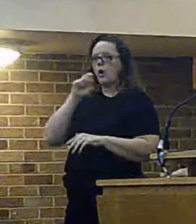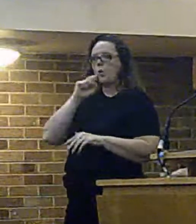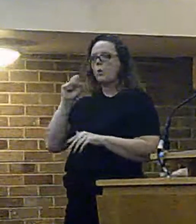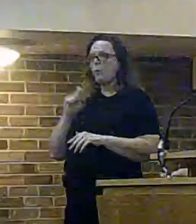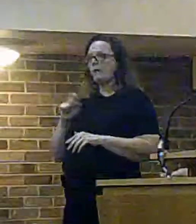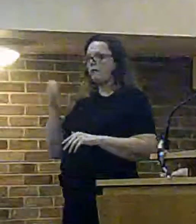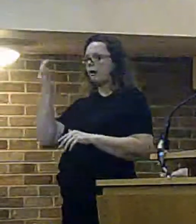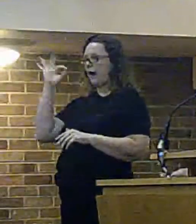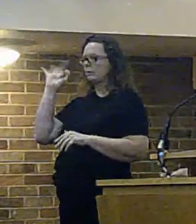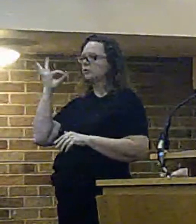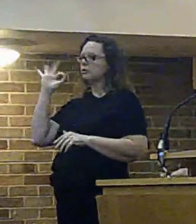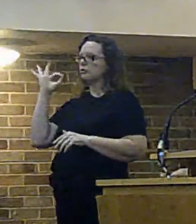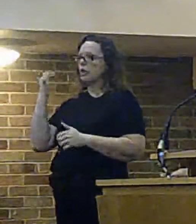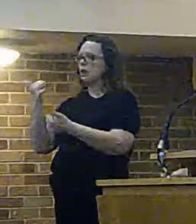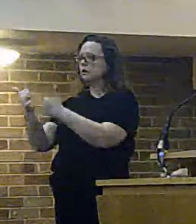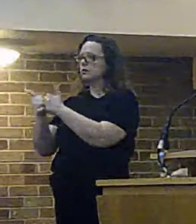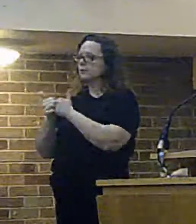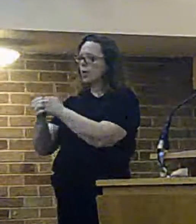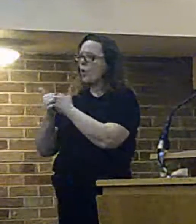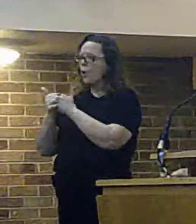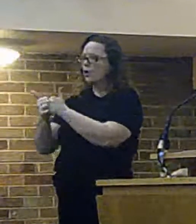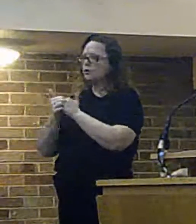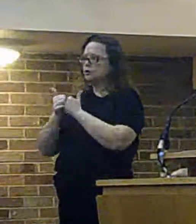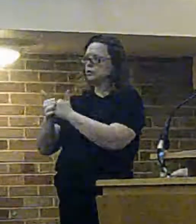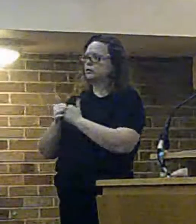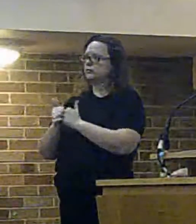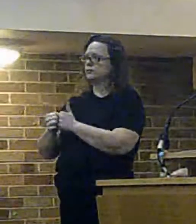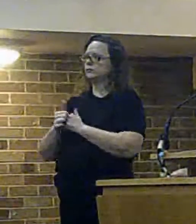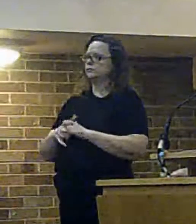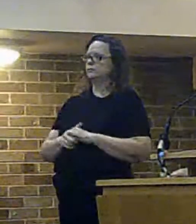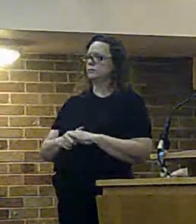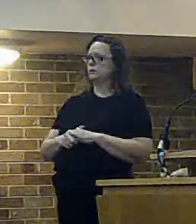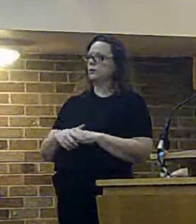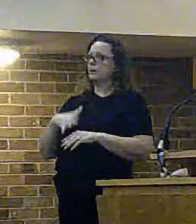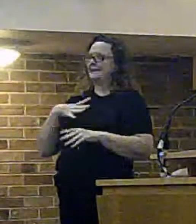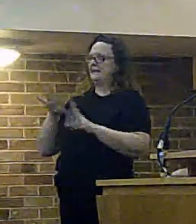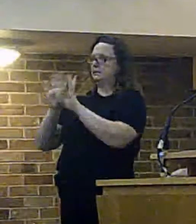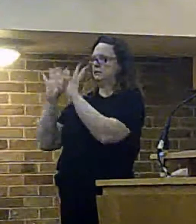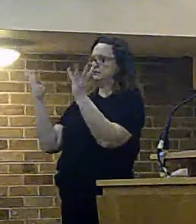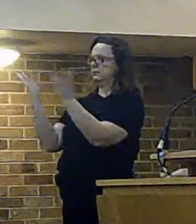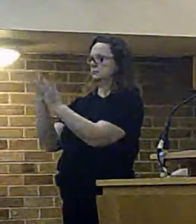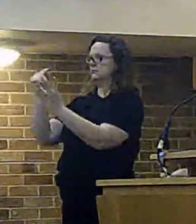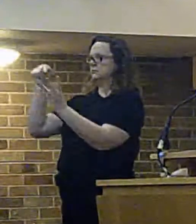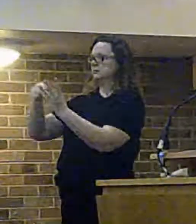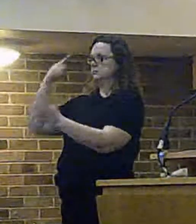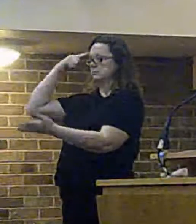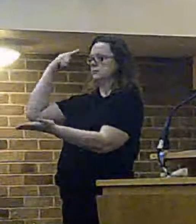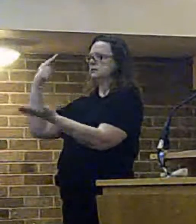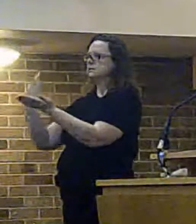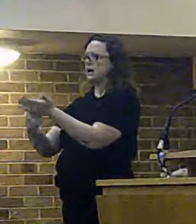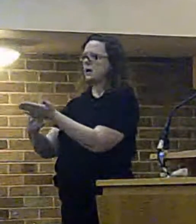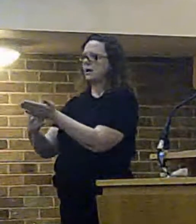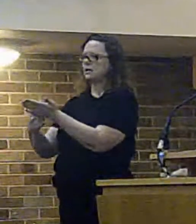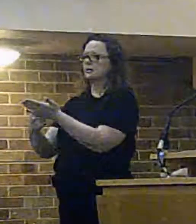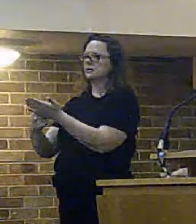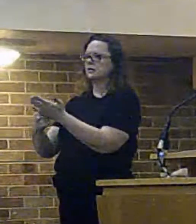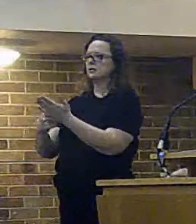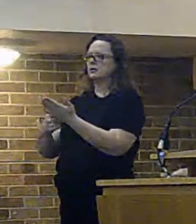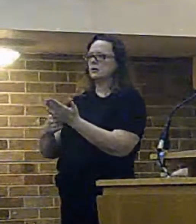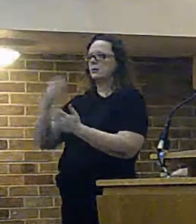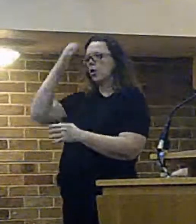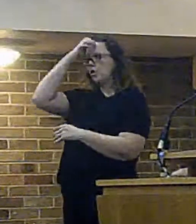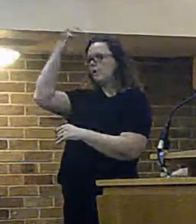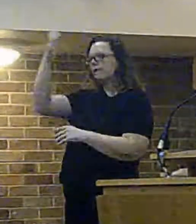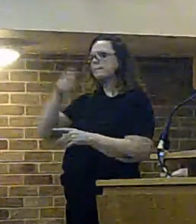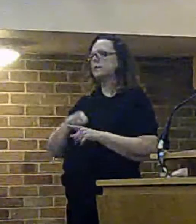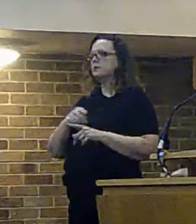officers, clearly given the level of interest, there would need to be a cabinet decision, but it is only in keeping with government policy, just to make